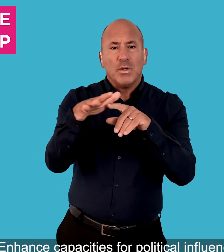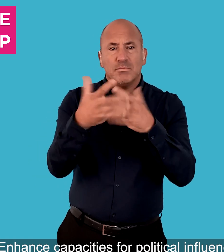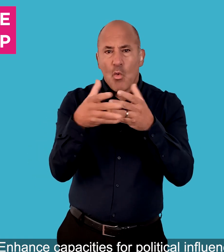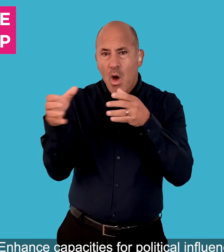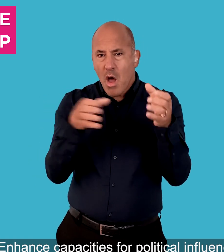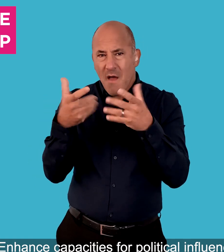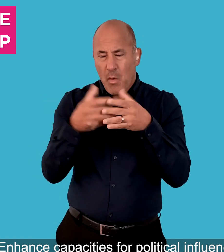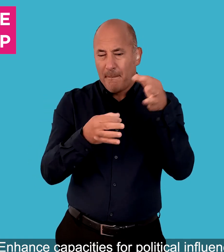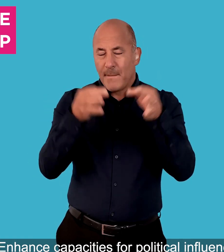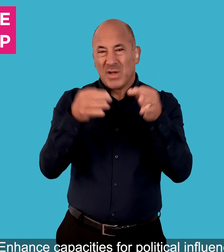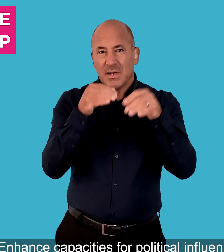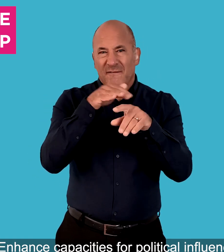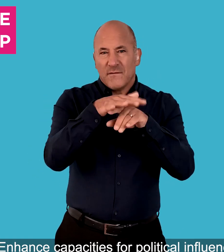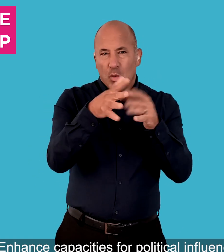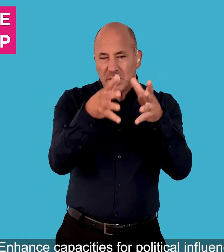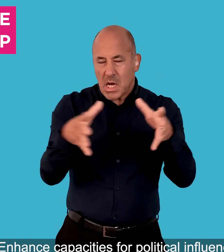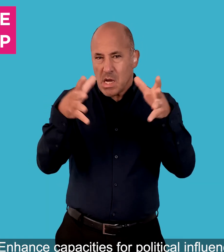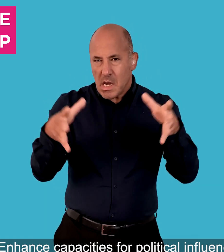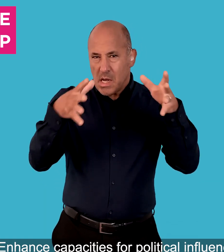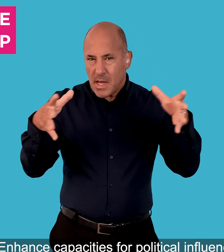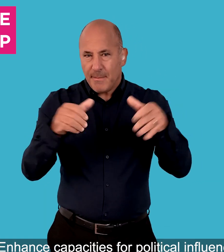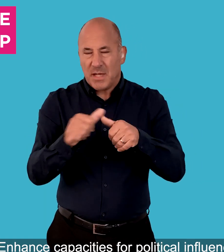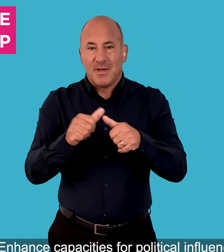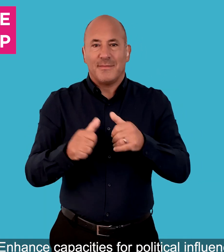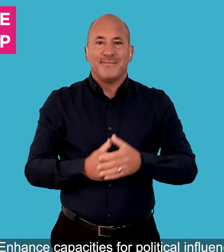Enhance capacities for political influence.